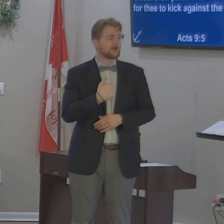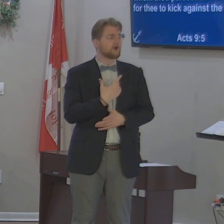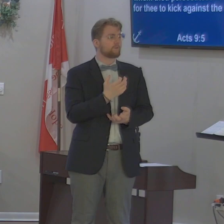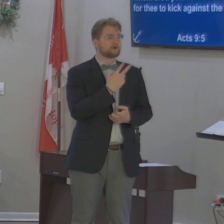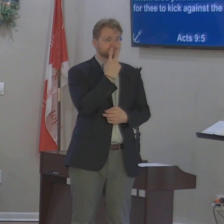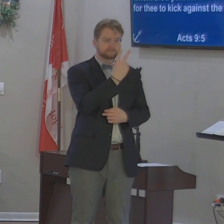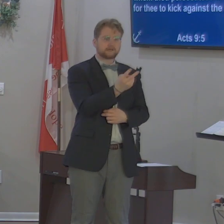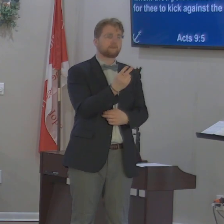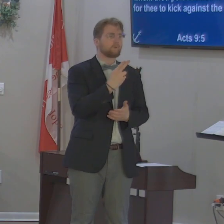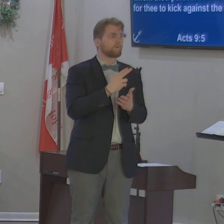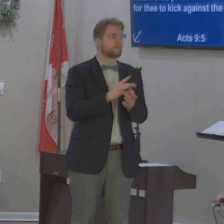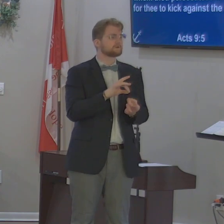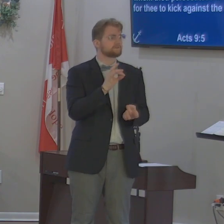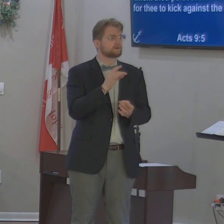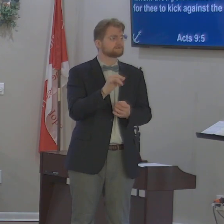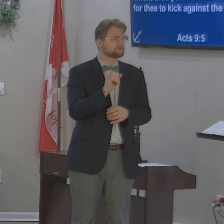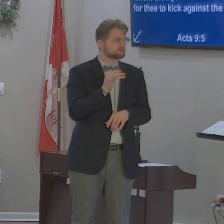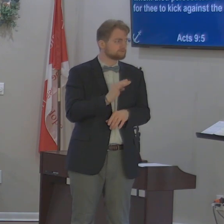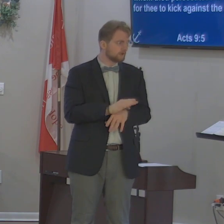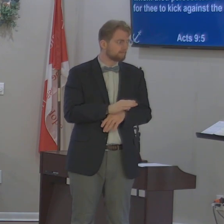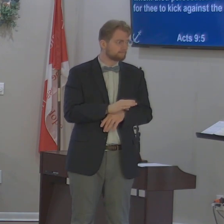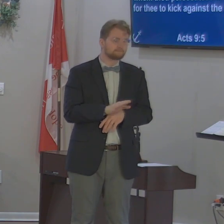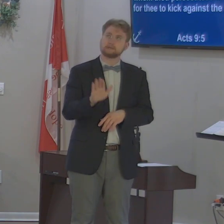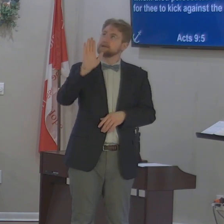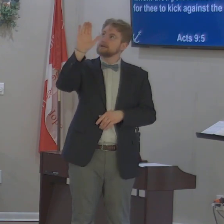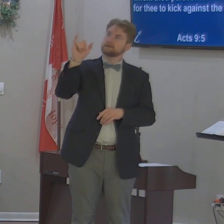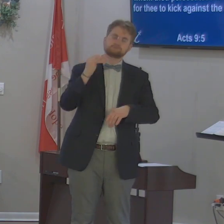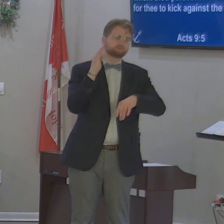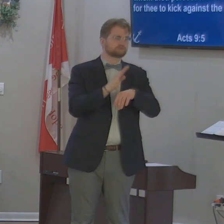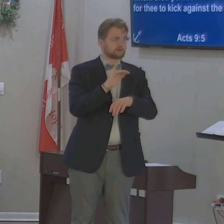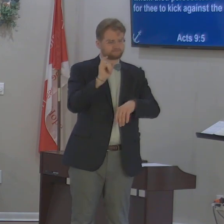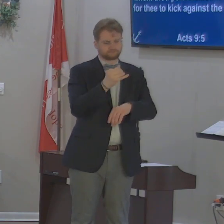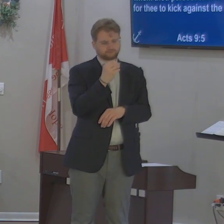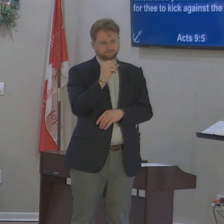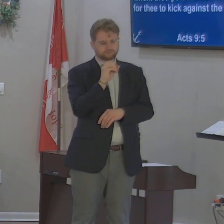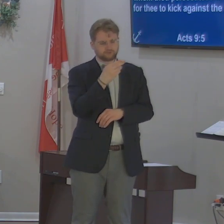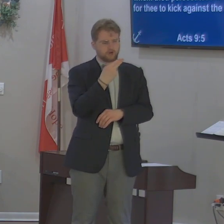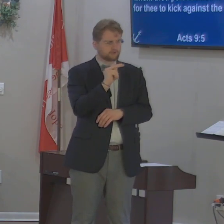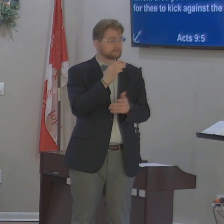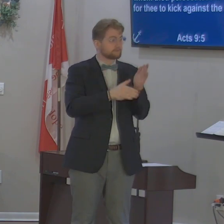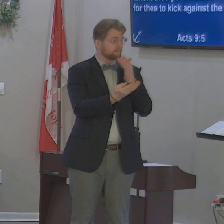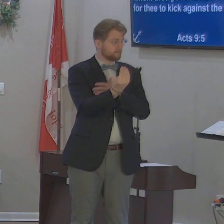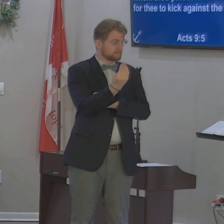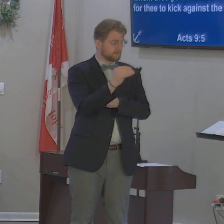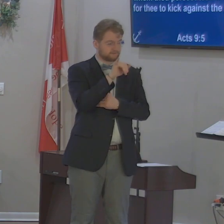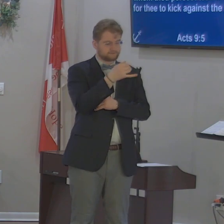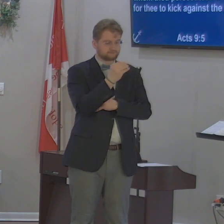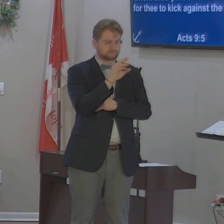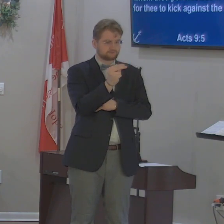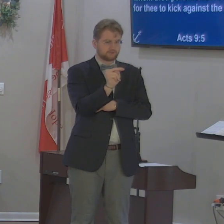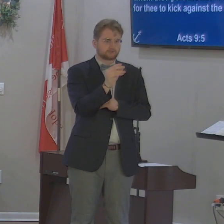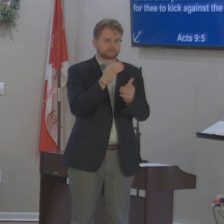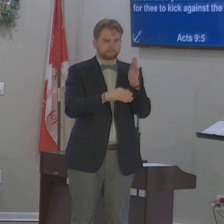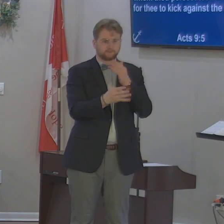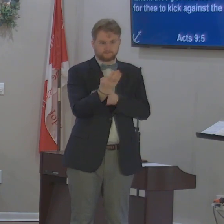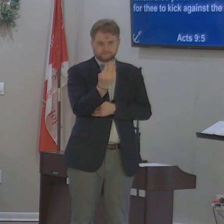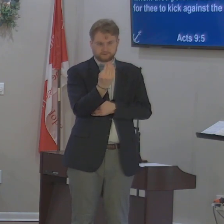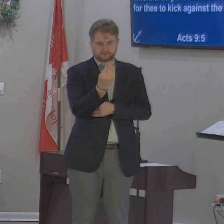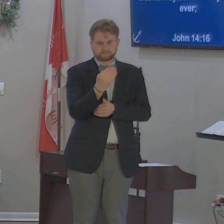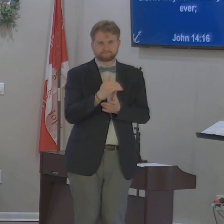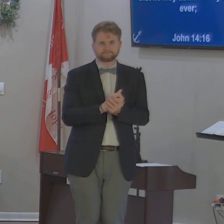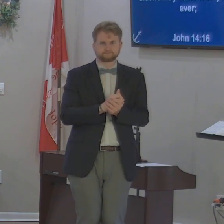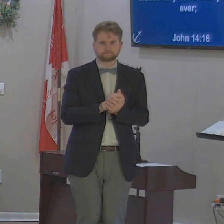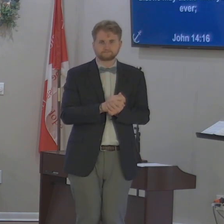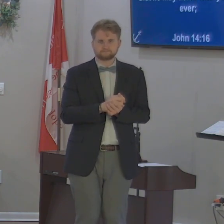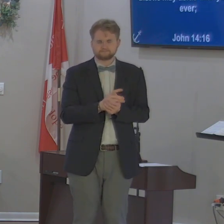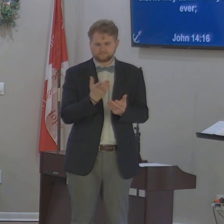Spirit's job. Job in John chapter 14. Flip over there. Just glance through these so that you see them,